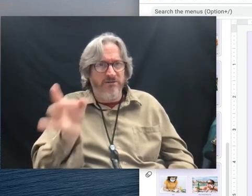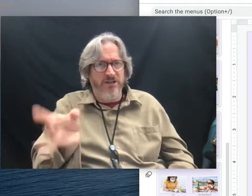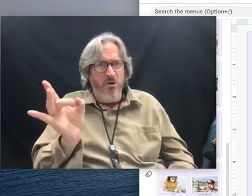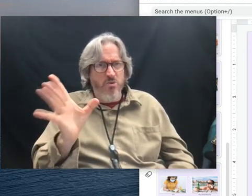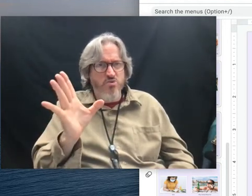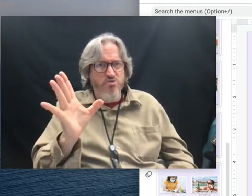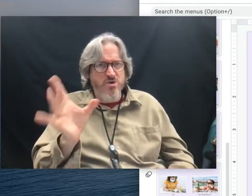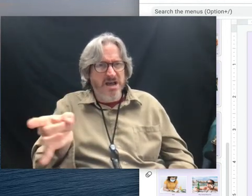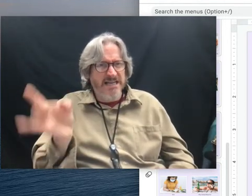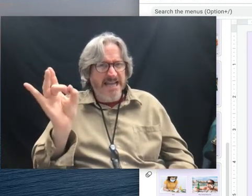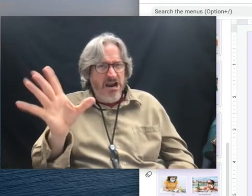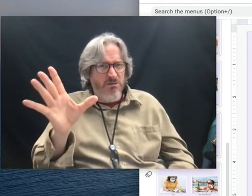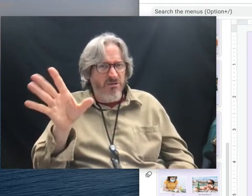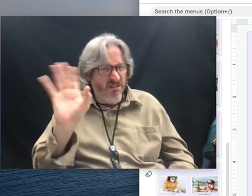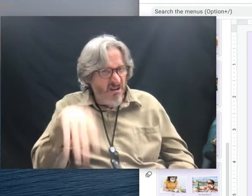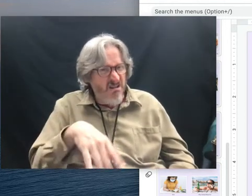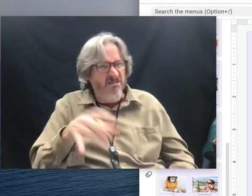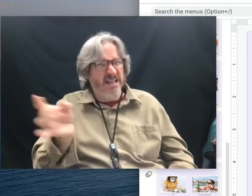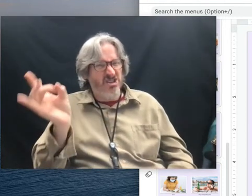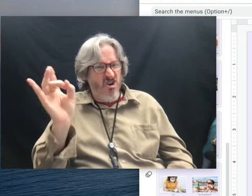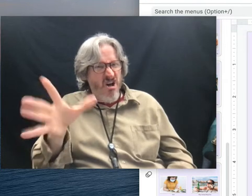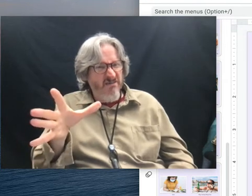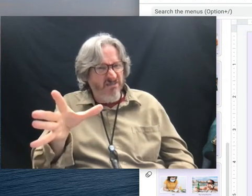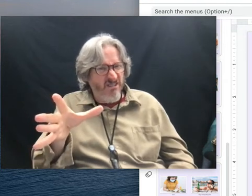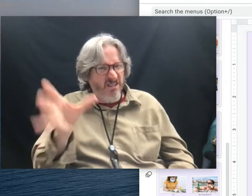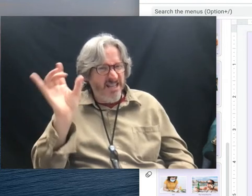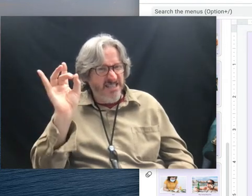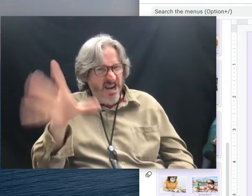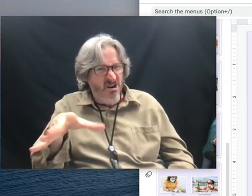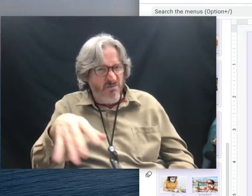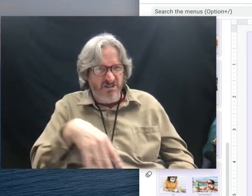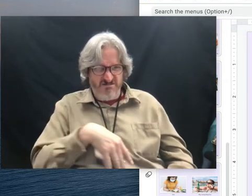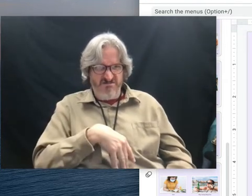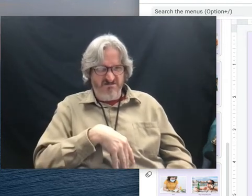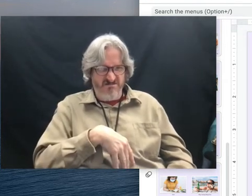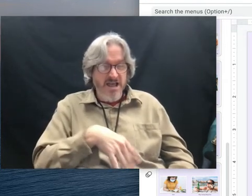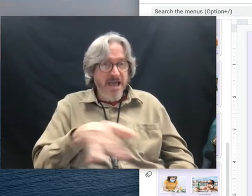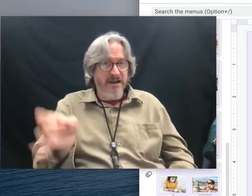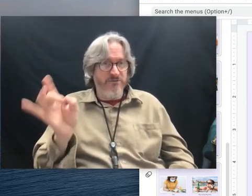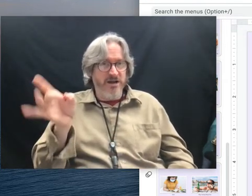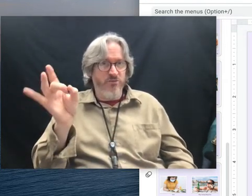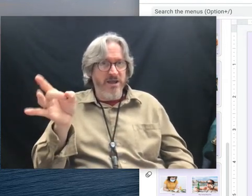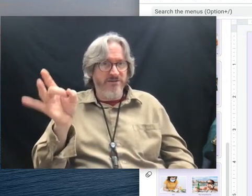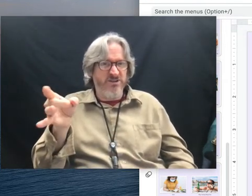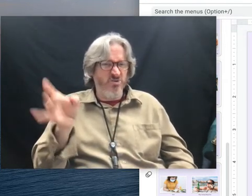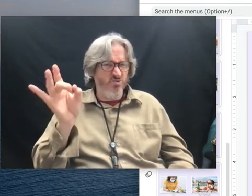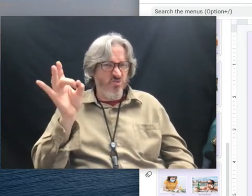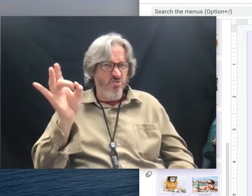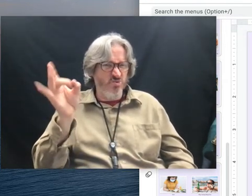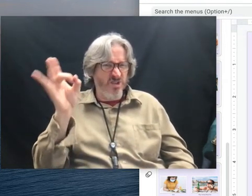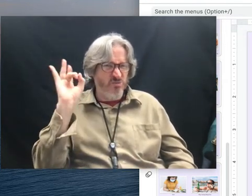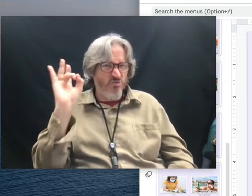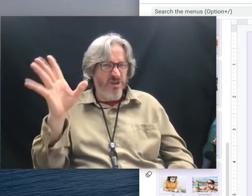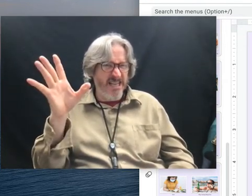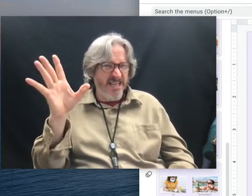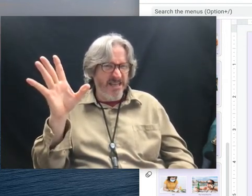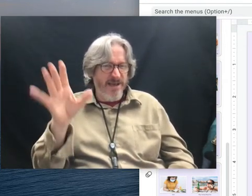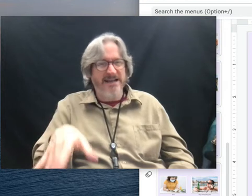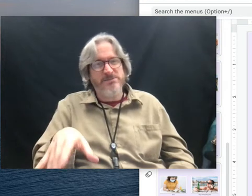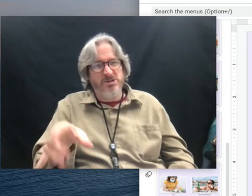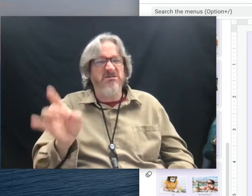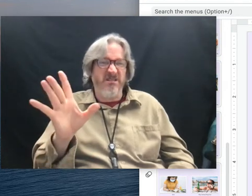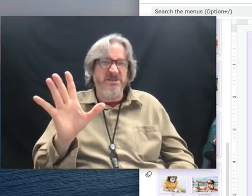awful, they'll go, ooh, terrible. Oh, that's awful. That's terrible. Ugh. And if you kind of wave it first, ooh, that's